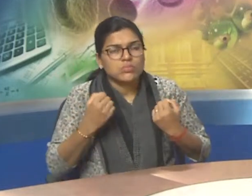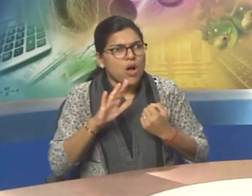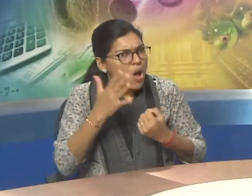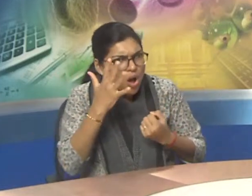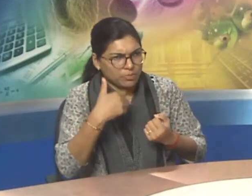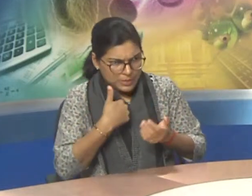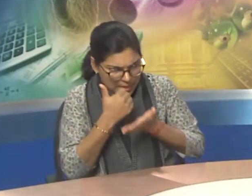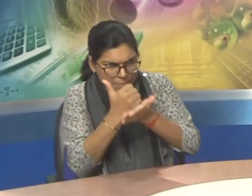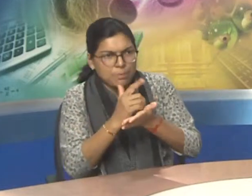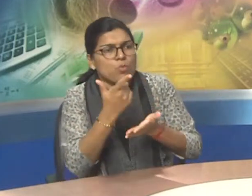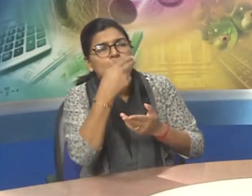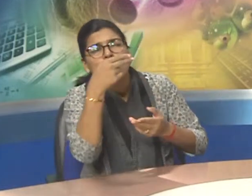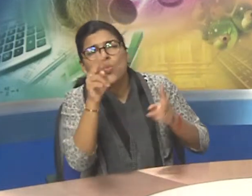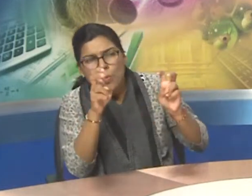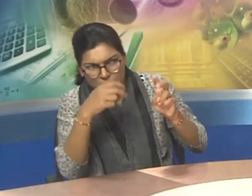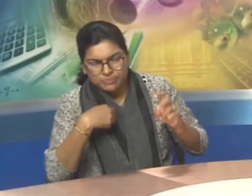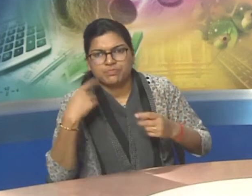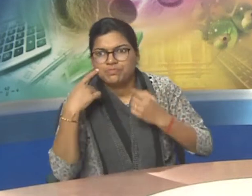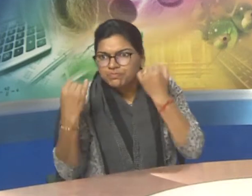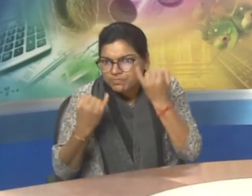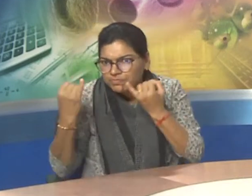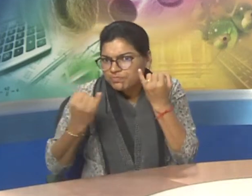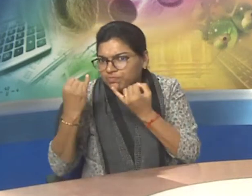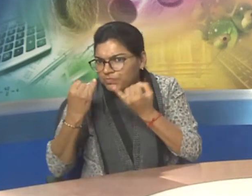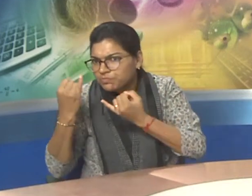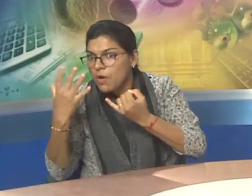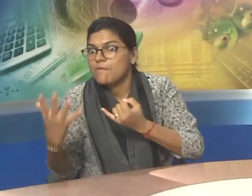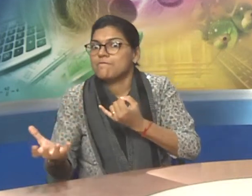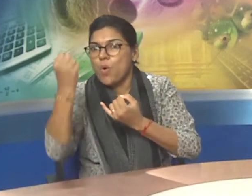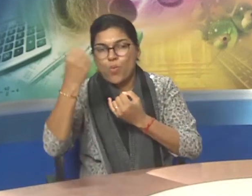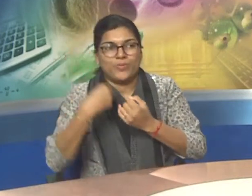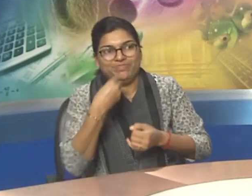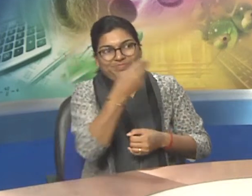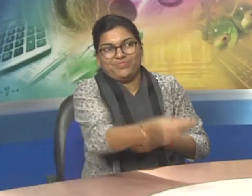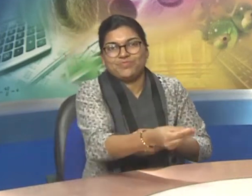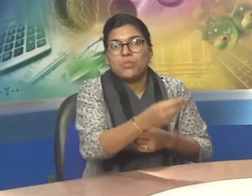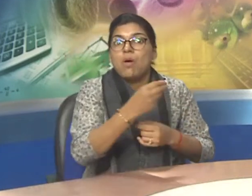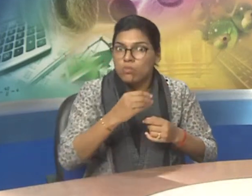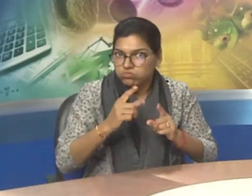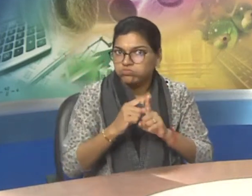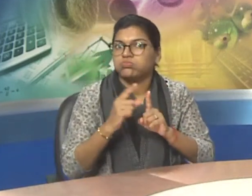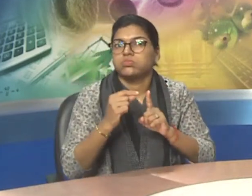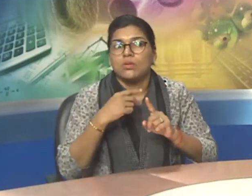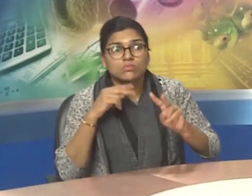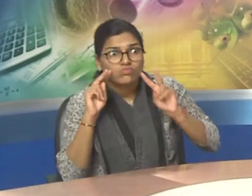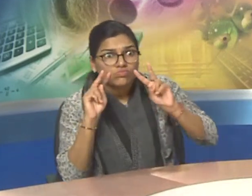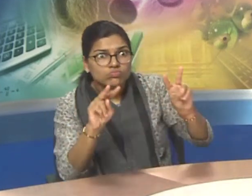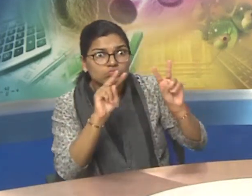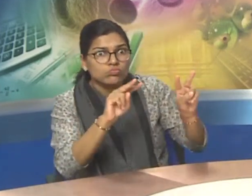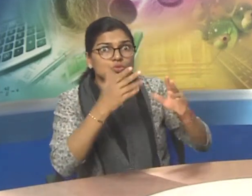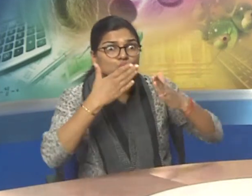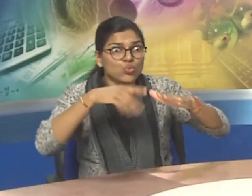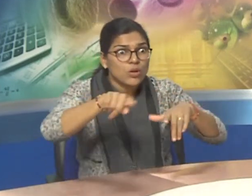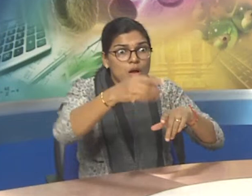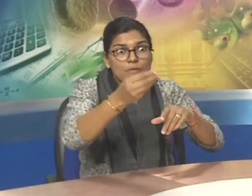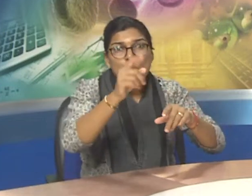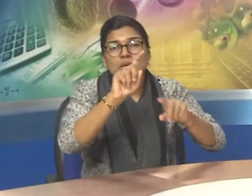This word is important. So providing reading material is not the only duty of the library staff.